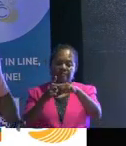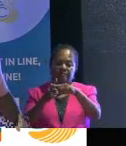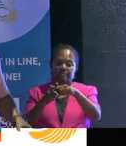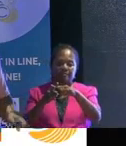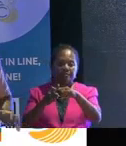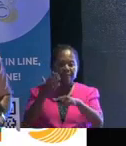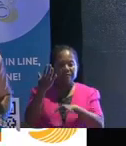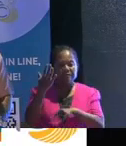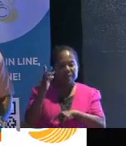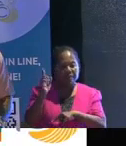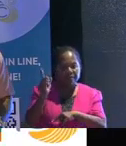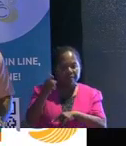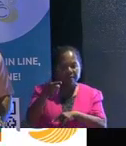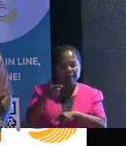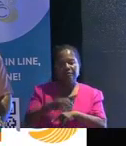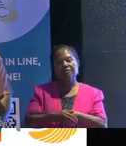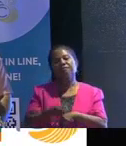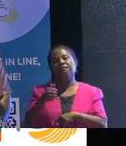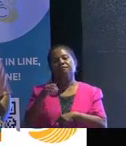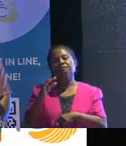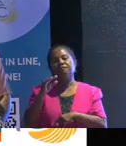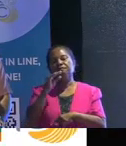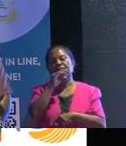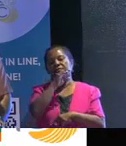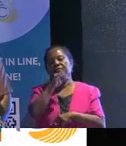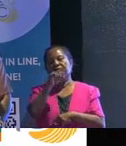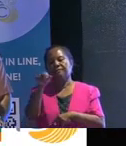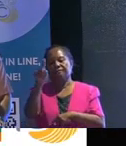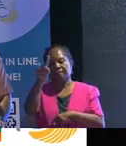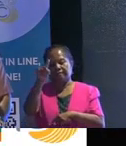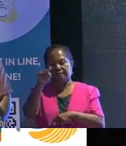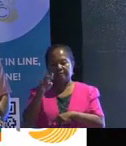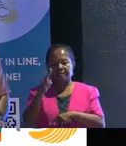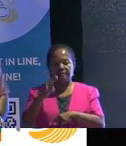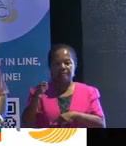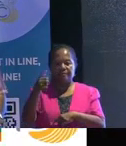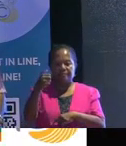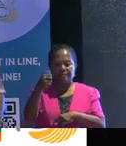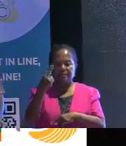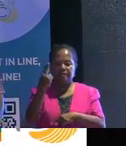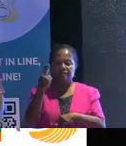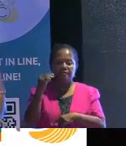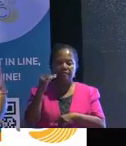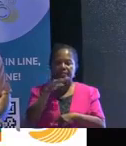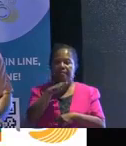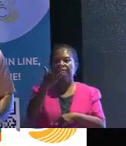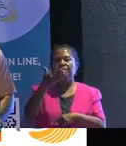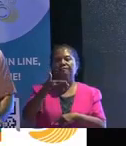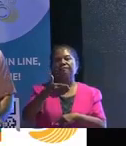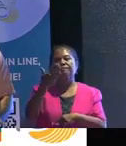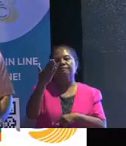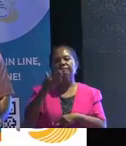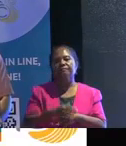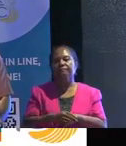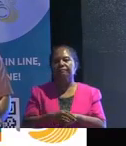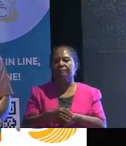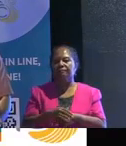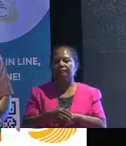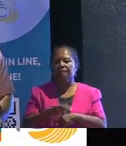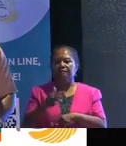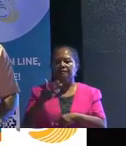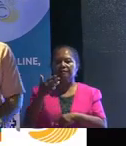fare of 5,600 kina divided by 26, which is 215 kina 38 to the 900